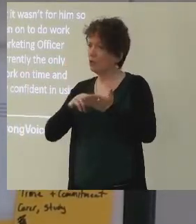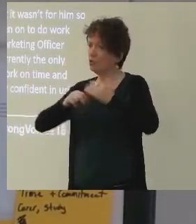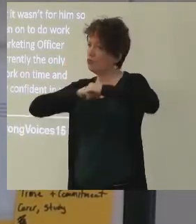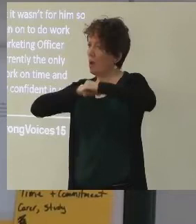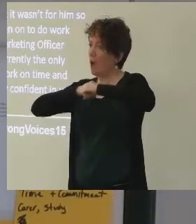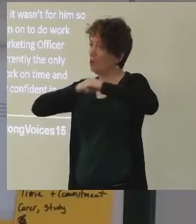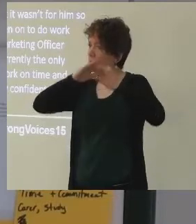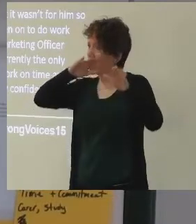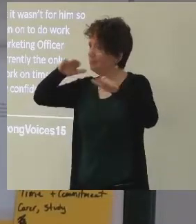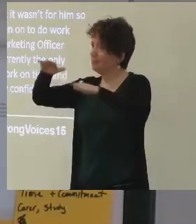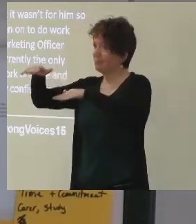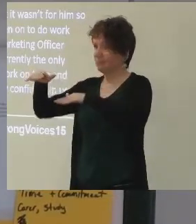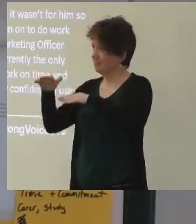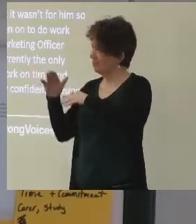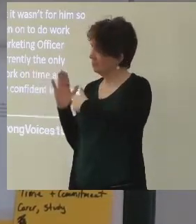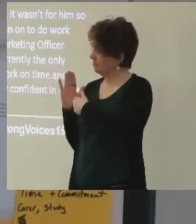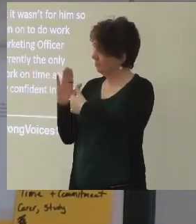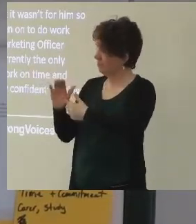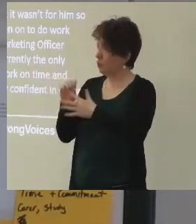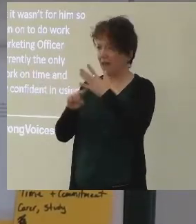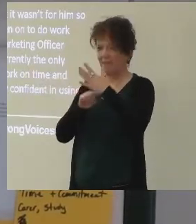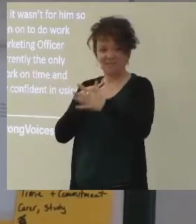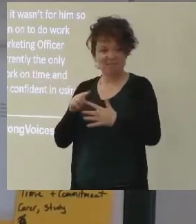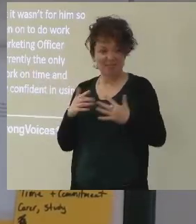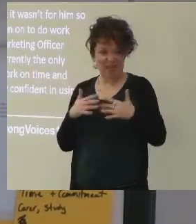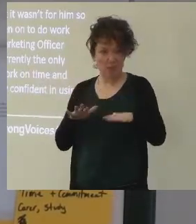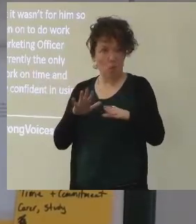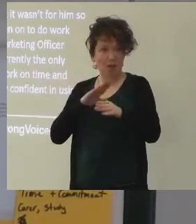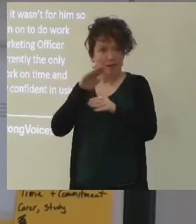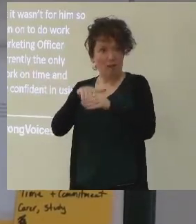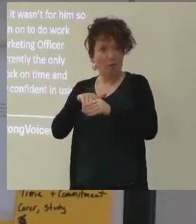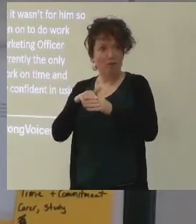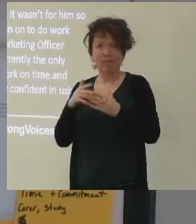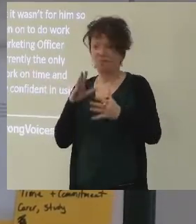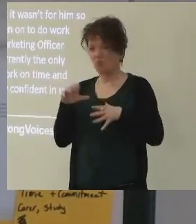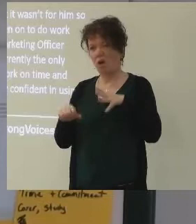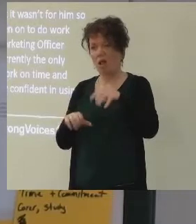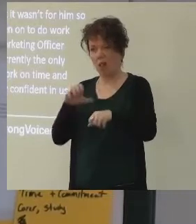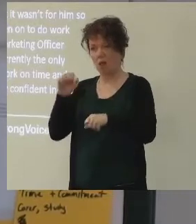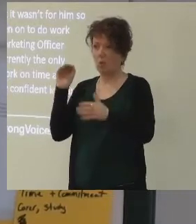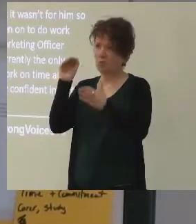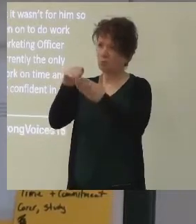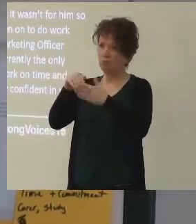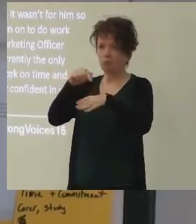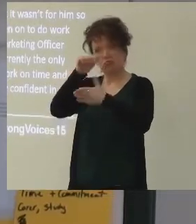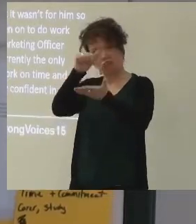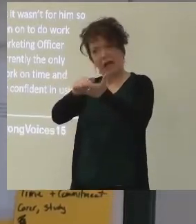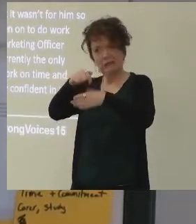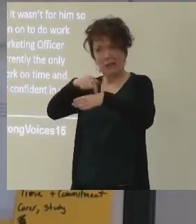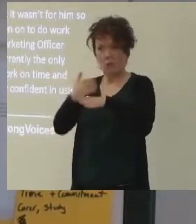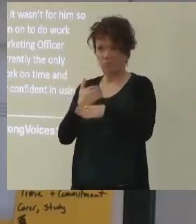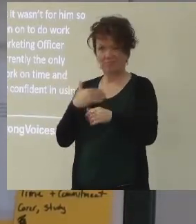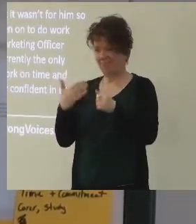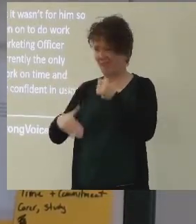young people. It's the only activity he takes part in, and is struggling to get to work on time and hasn't been in an